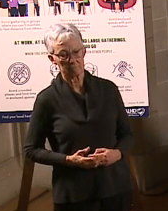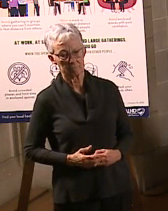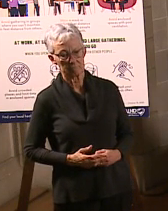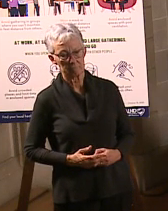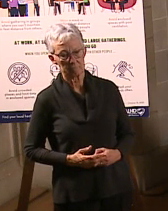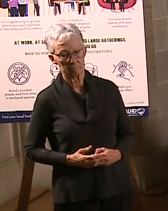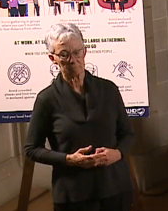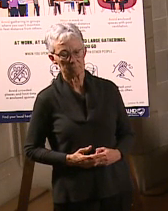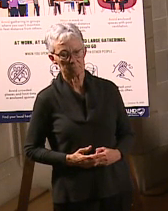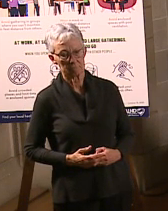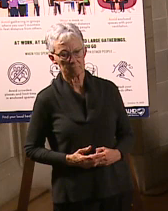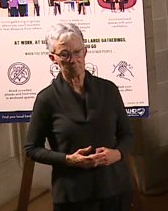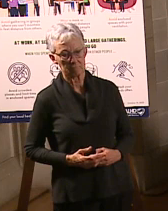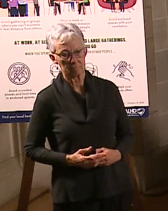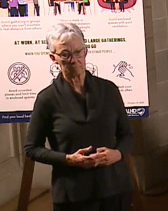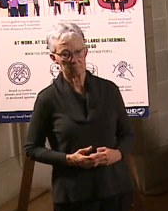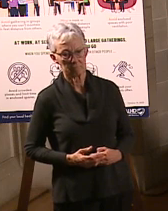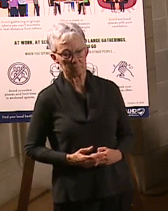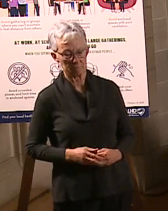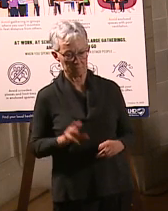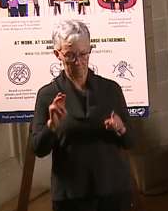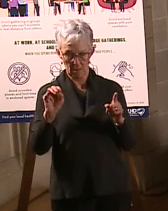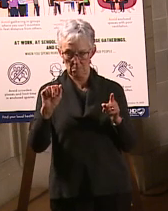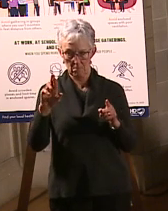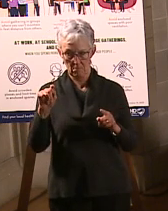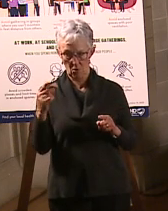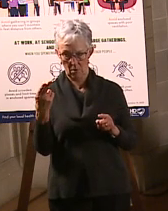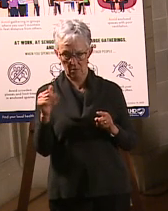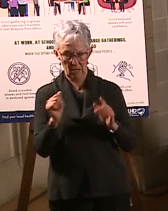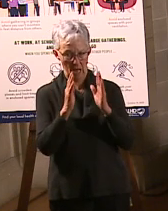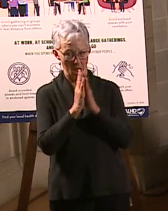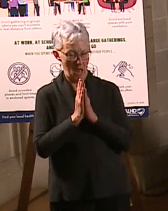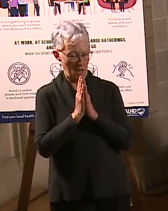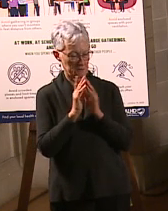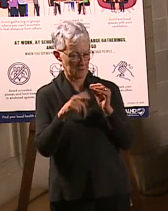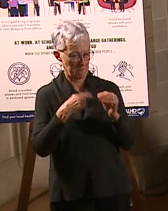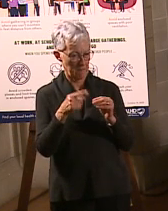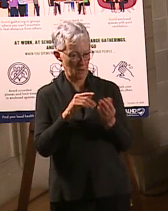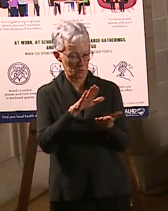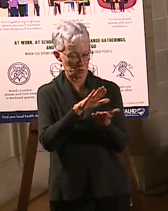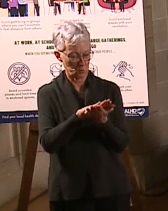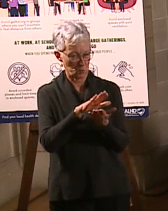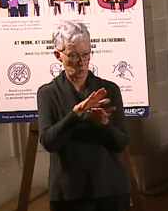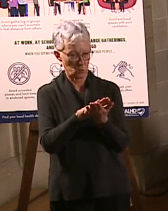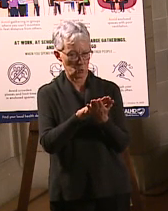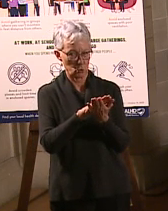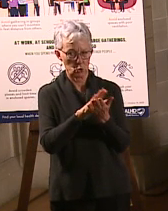On the school choice bill, or the